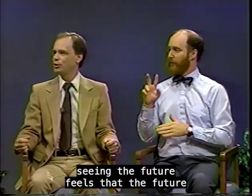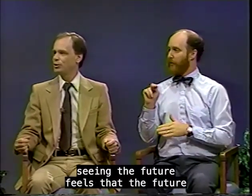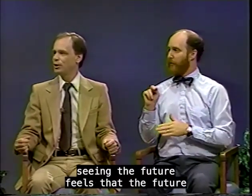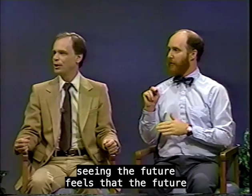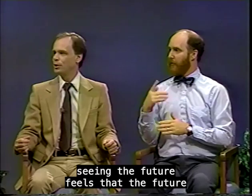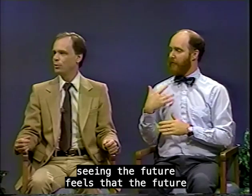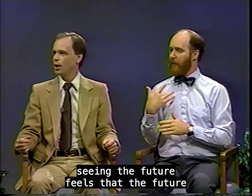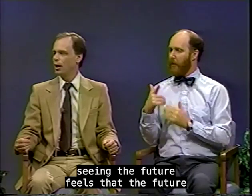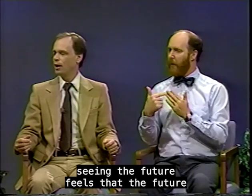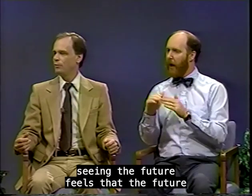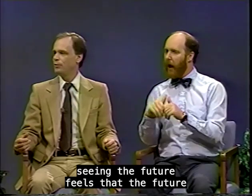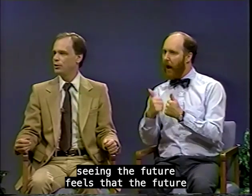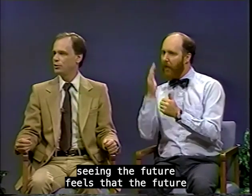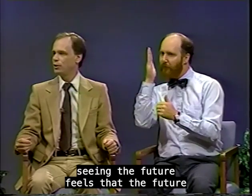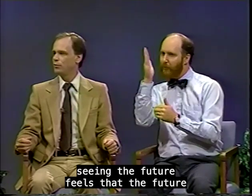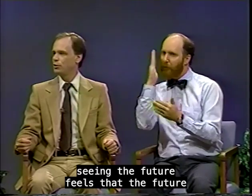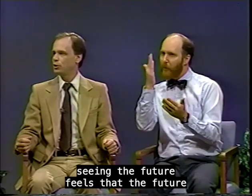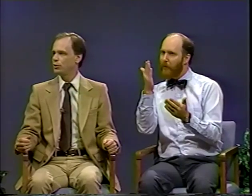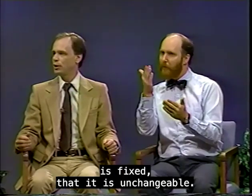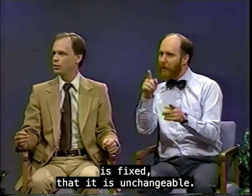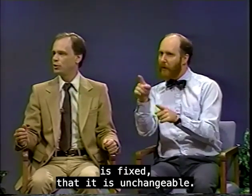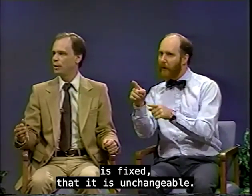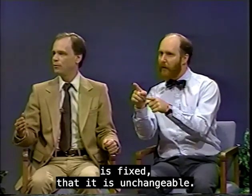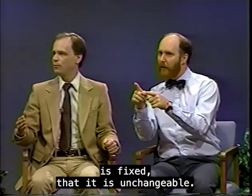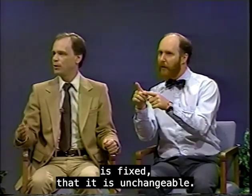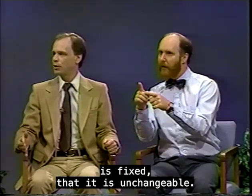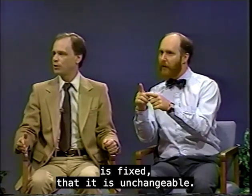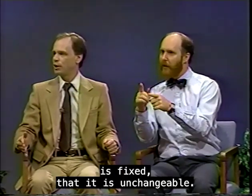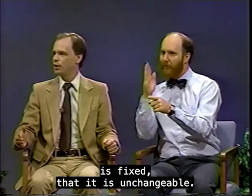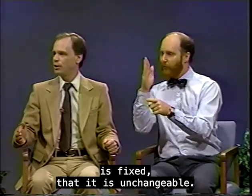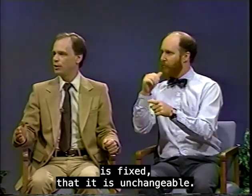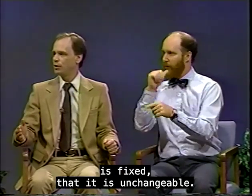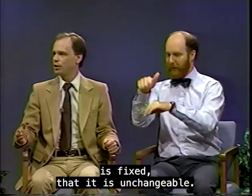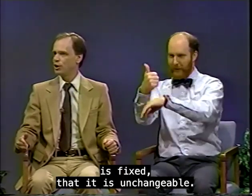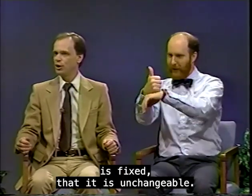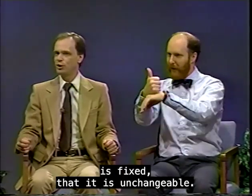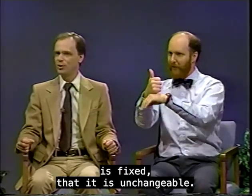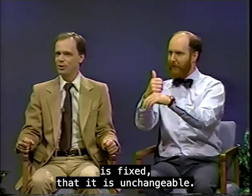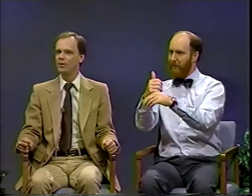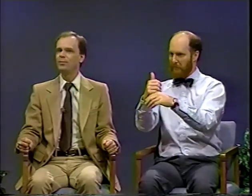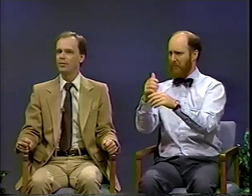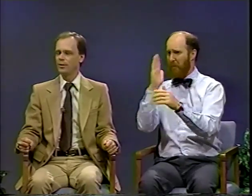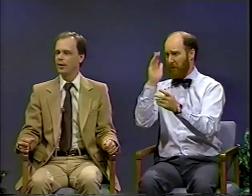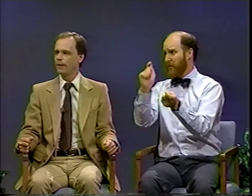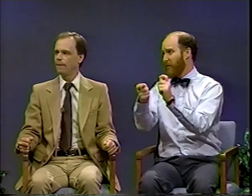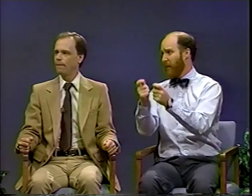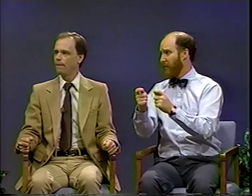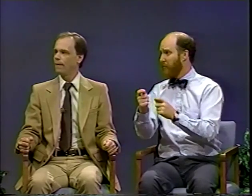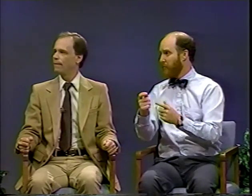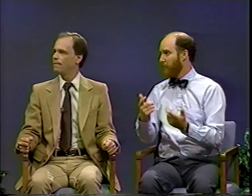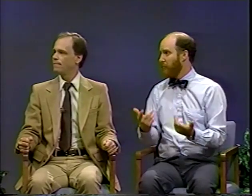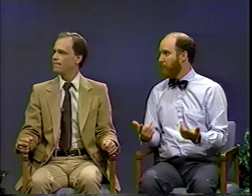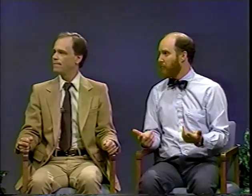the future feels that the future is fixed, that it is unchangeable.